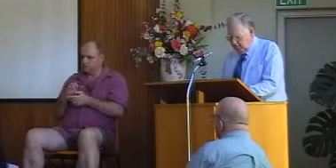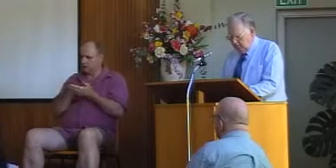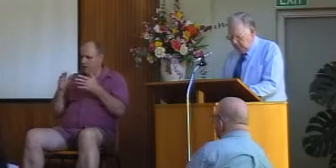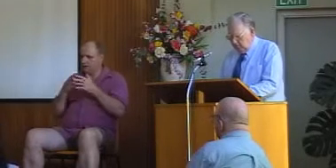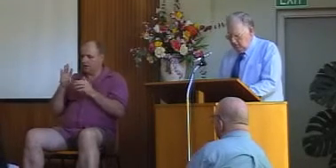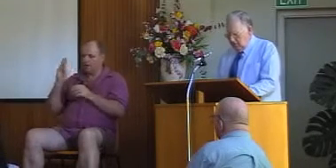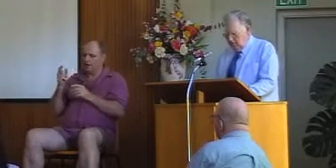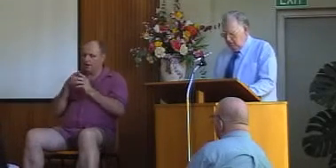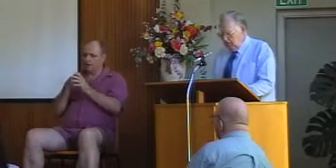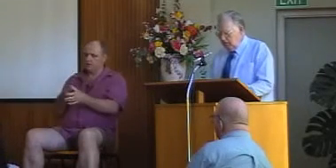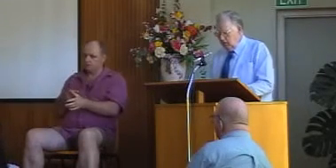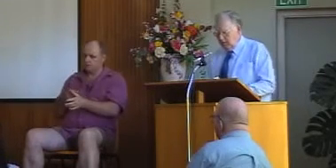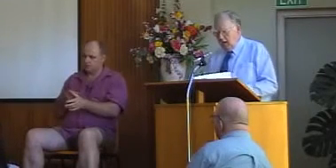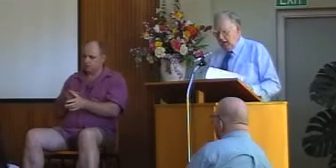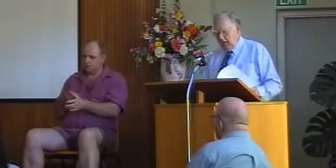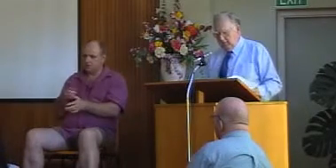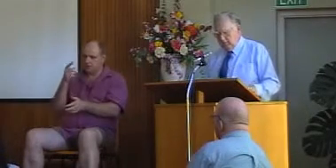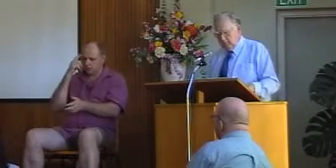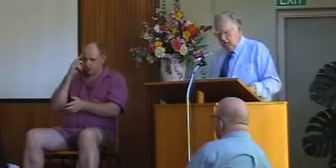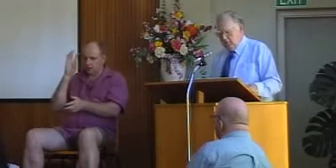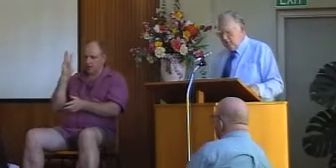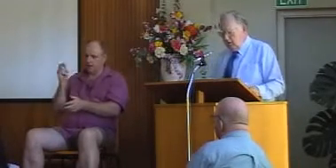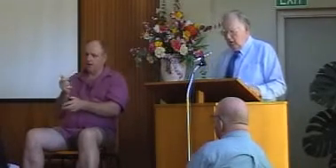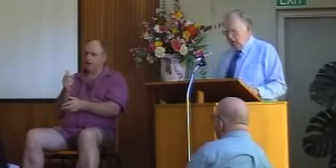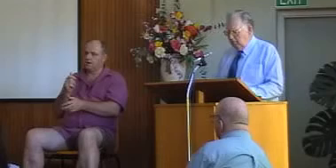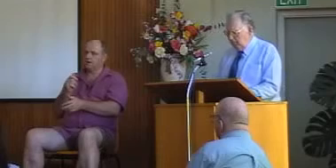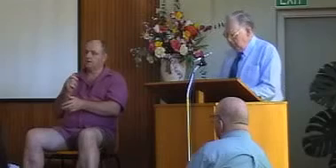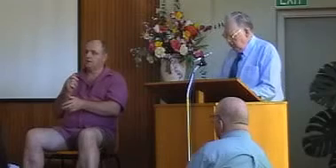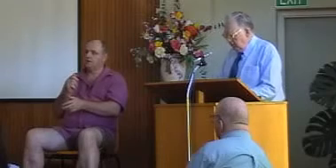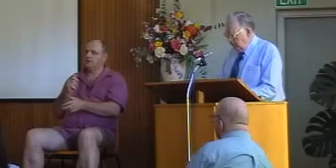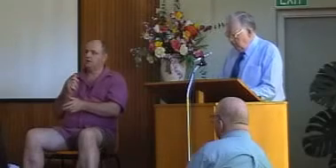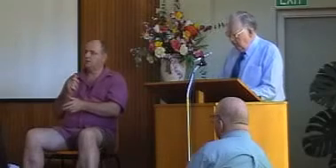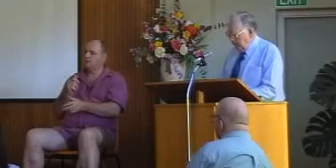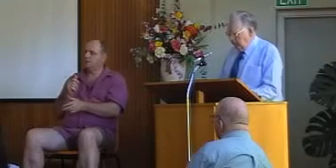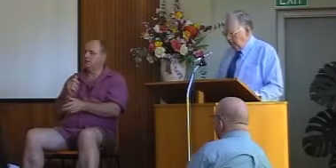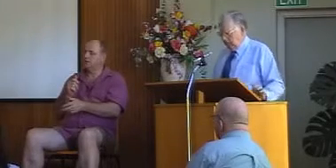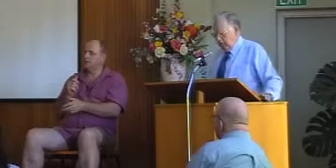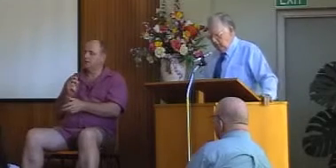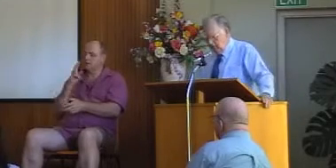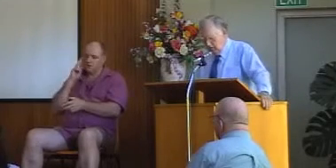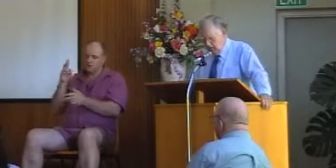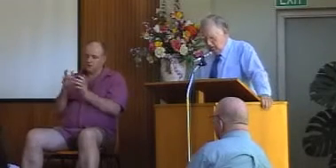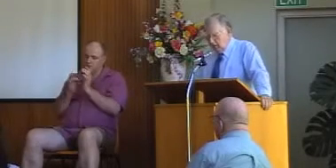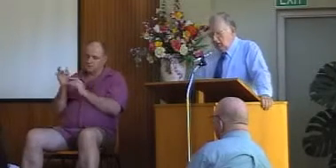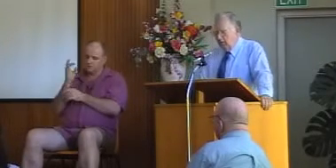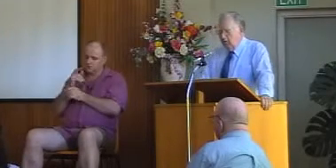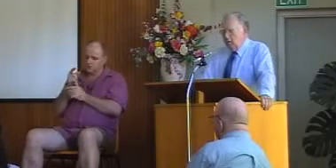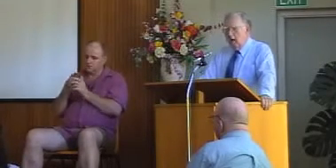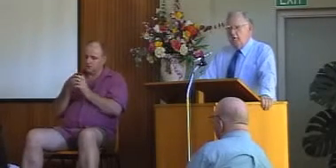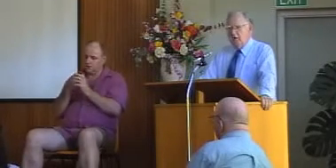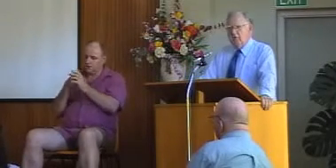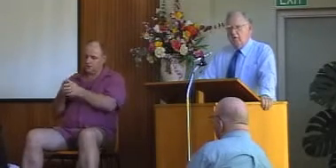responded, to think that they, by seeing him very, very quickly, came